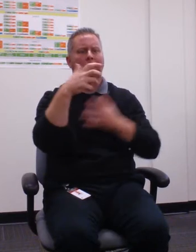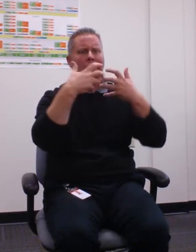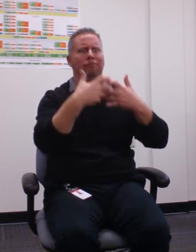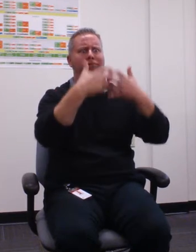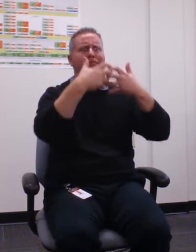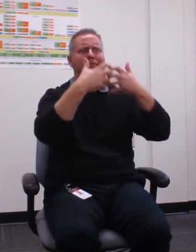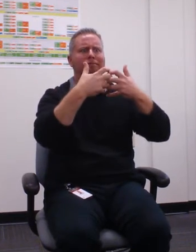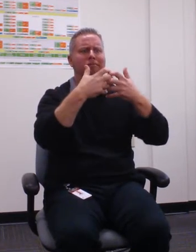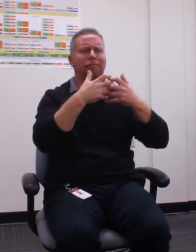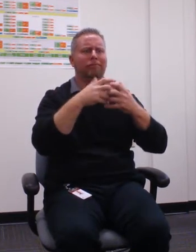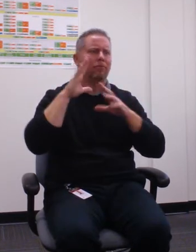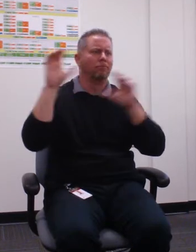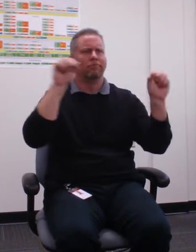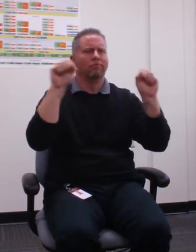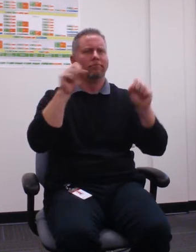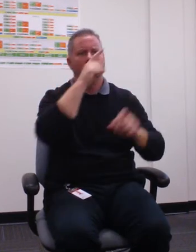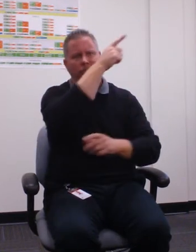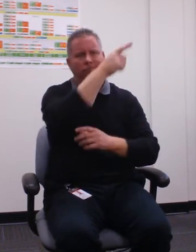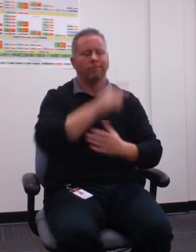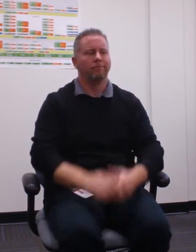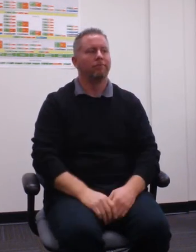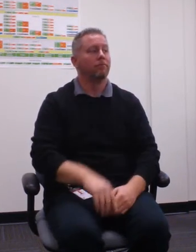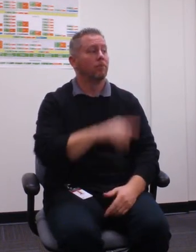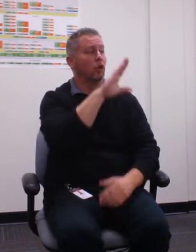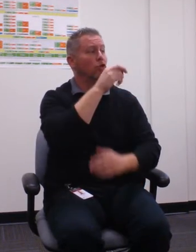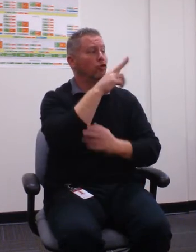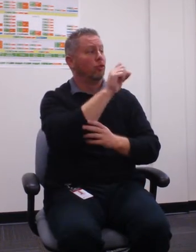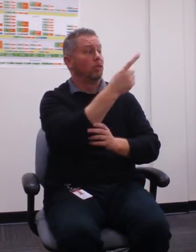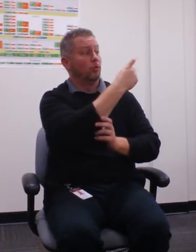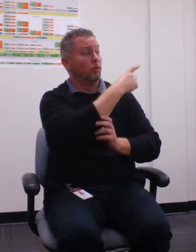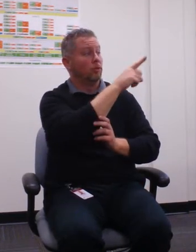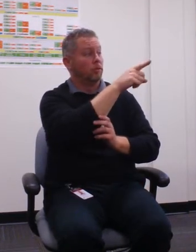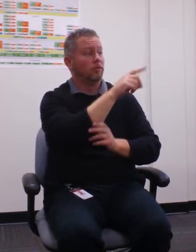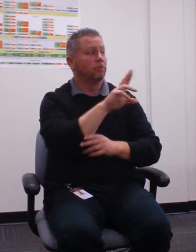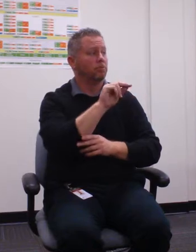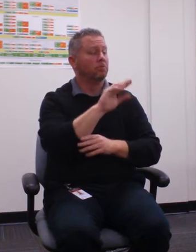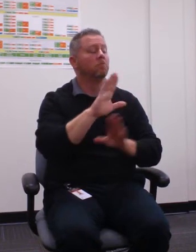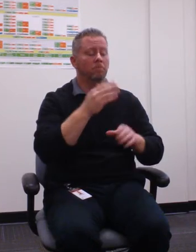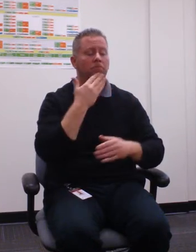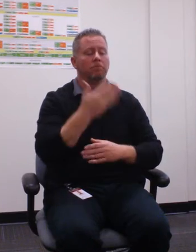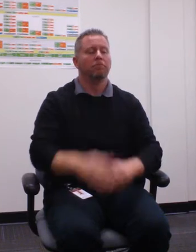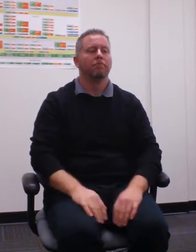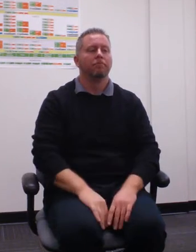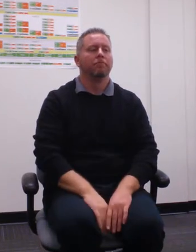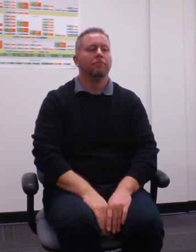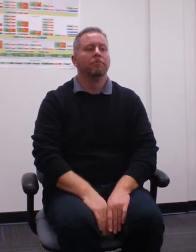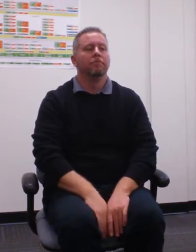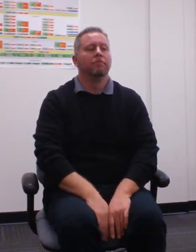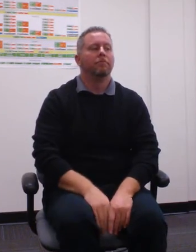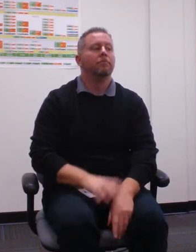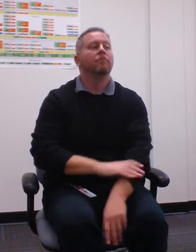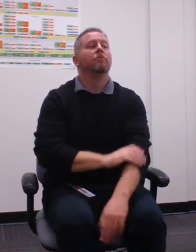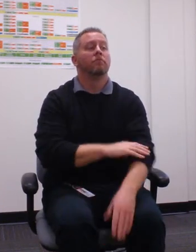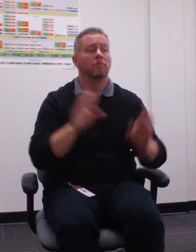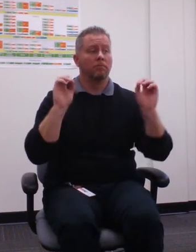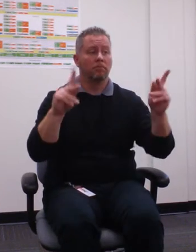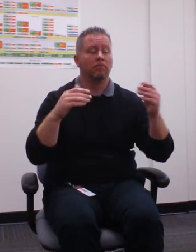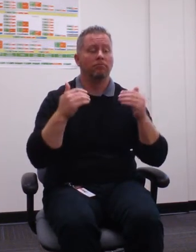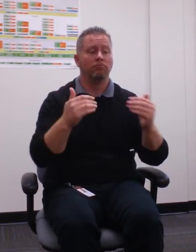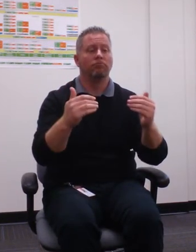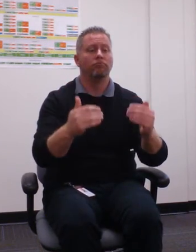Chris, any questions? I'm good. Very good, yes. Okay, so if I